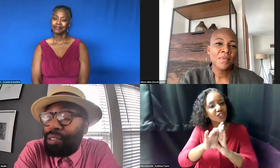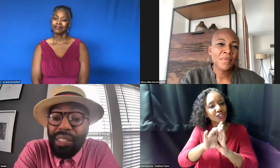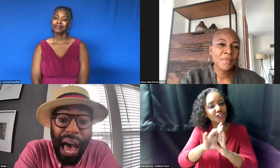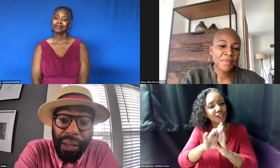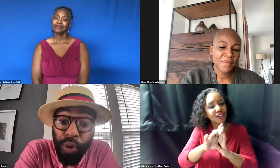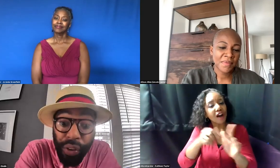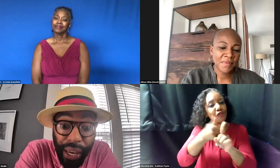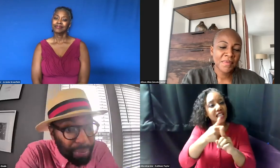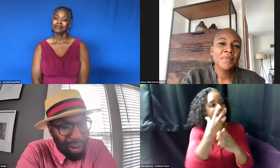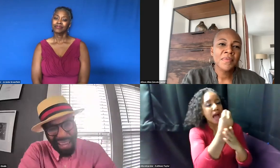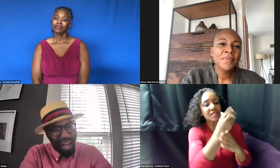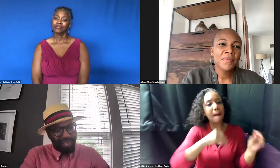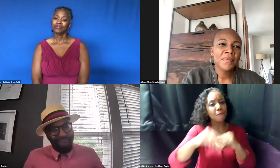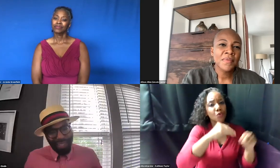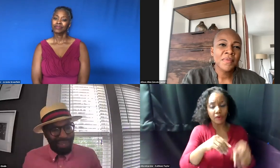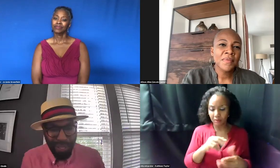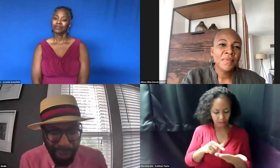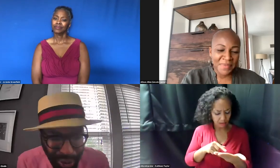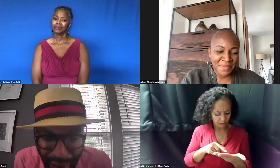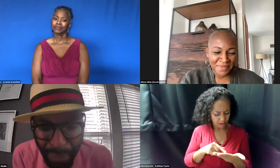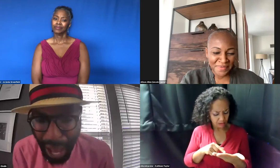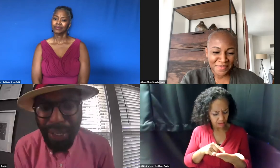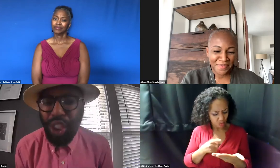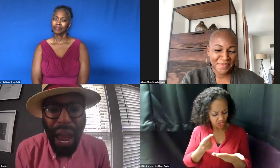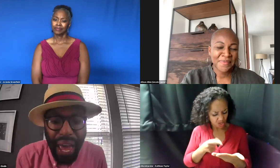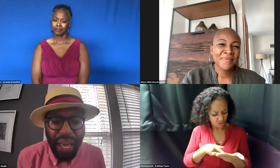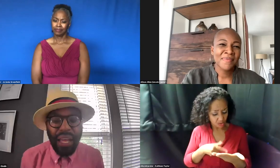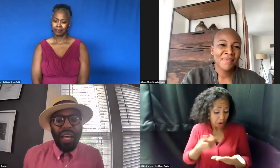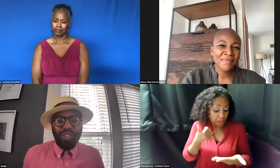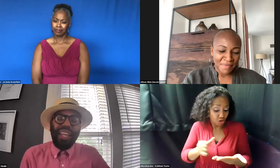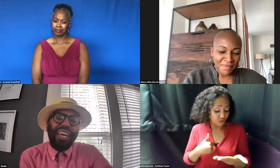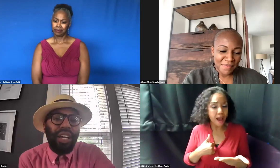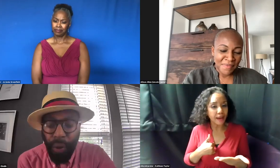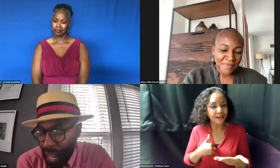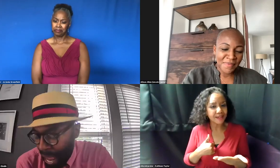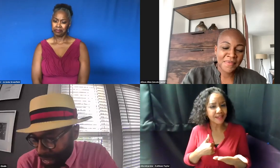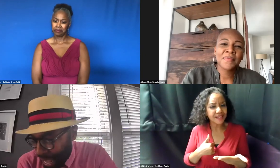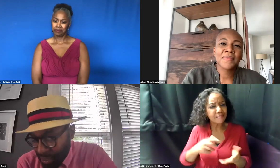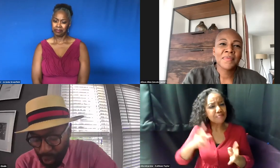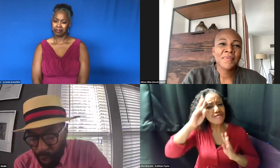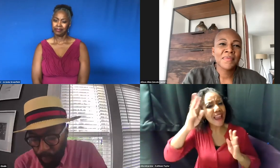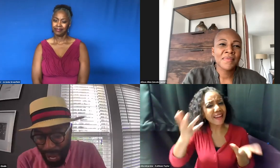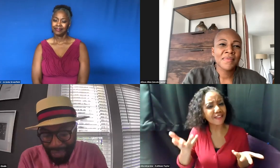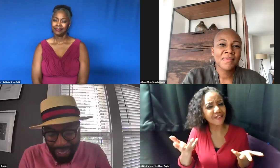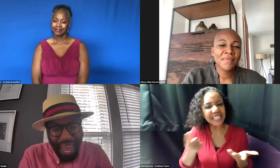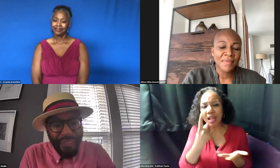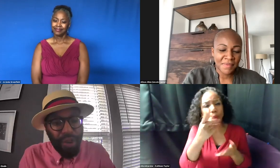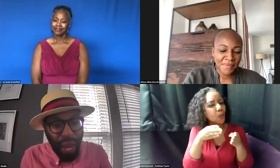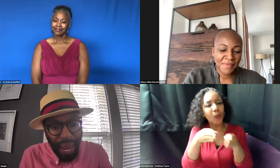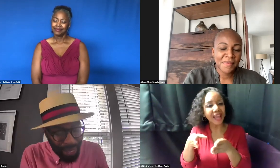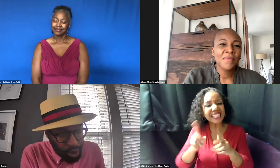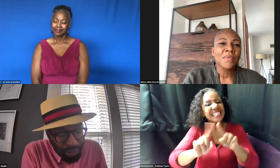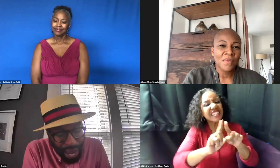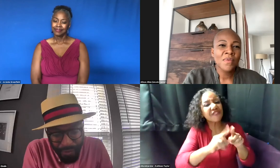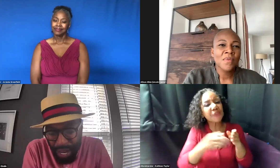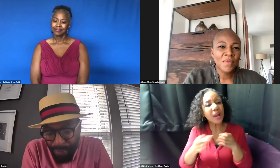yourself outside moving. And they're like, oh my gosh, what is this person doing? I'm going to try that. So it's like, you know, I don't think there's one way. I think there's every way.